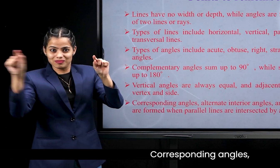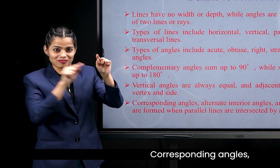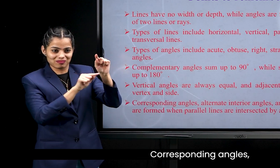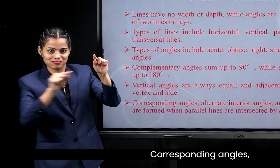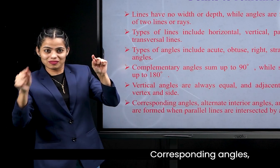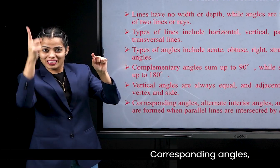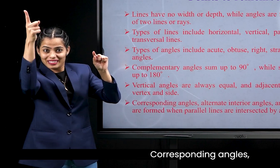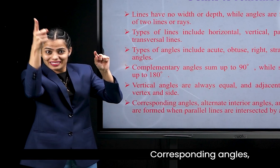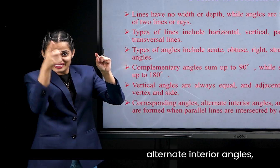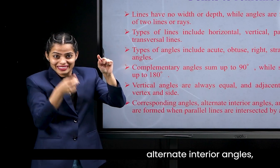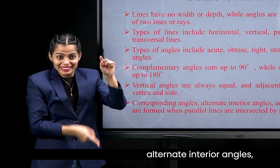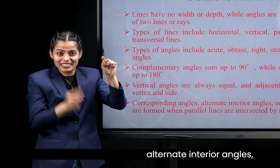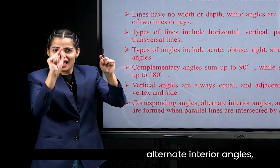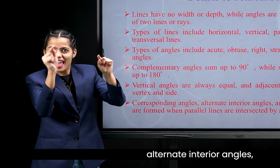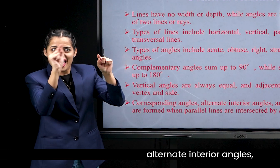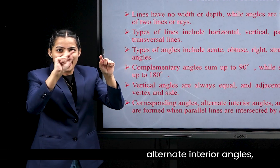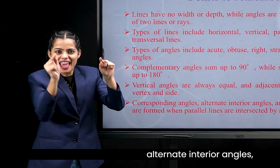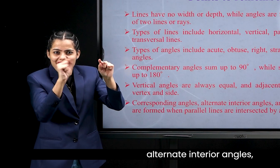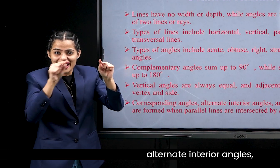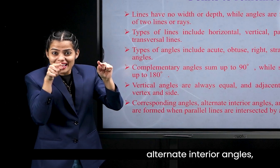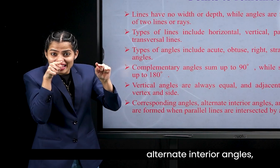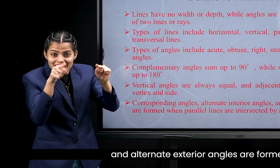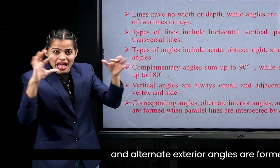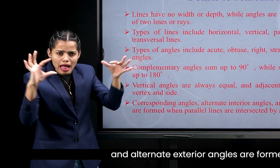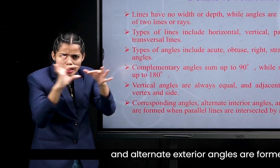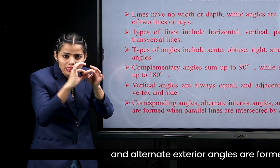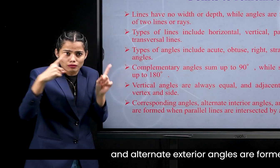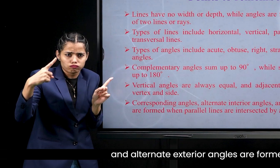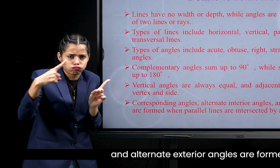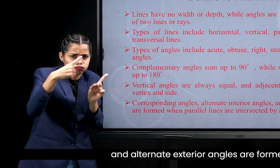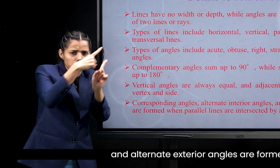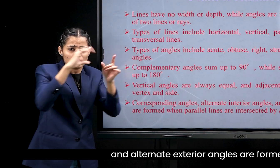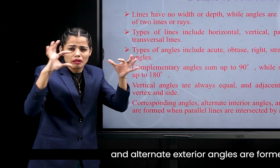Corresponding angles, alternate interior angles and alternate exterior